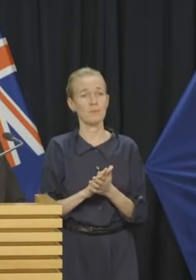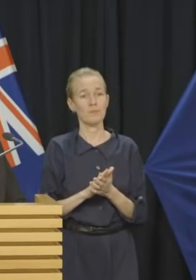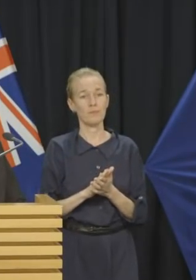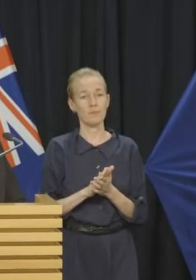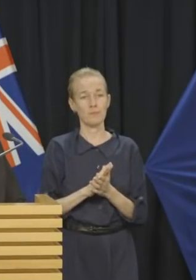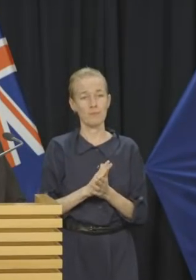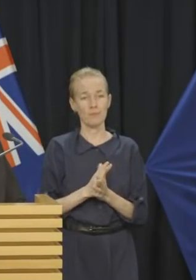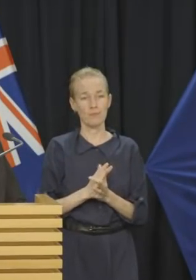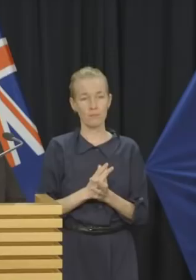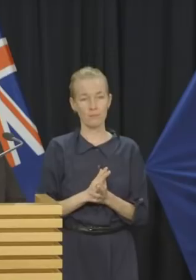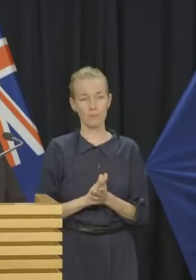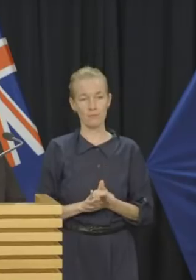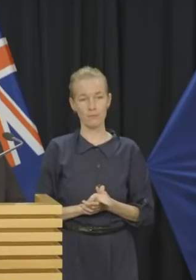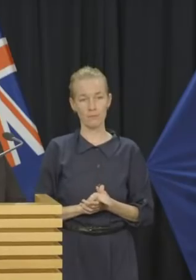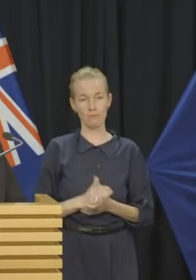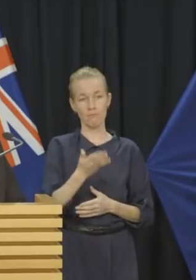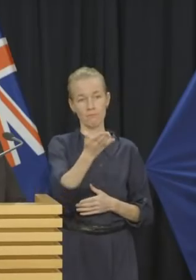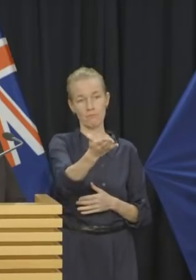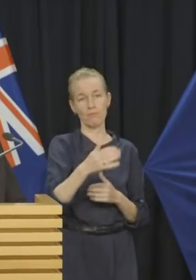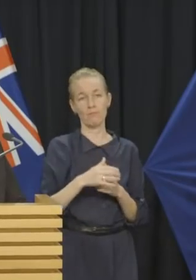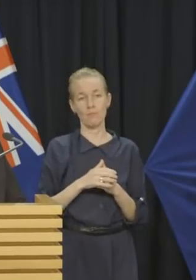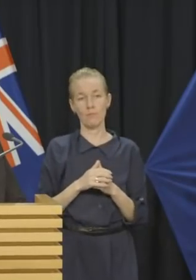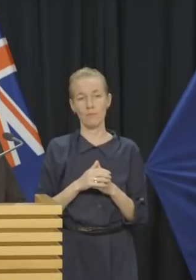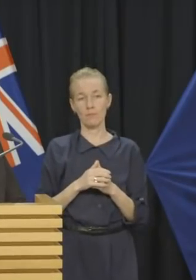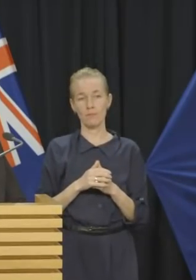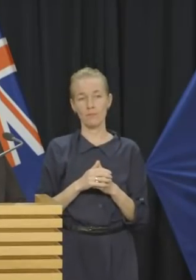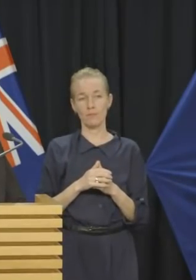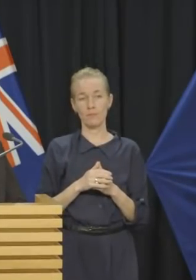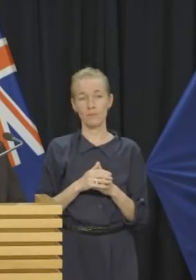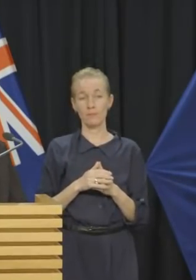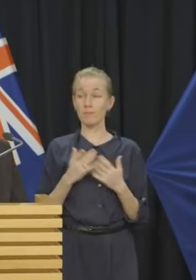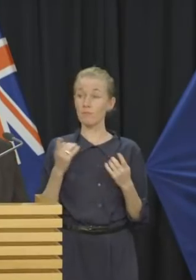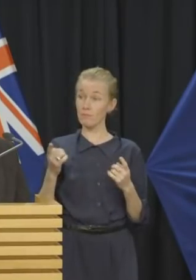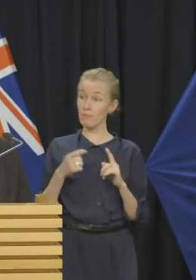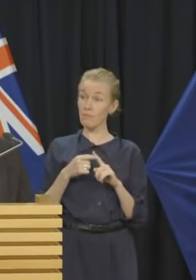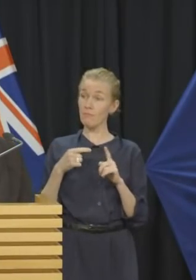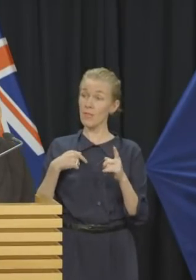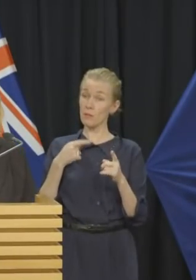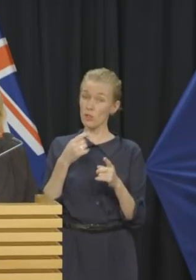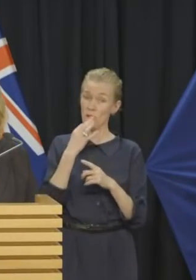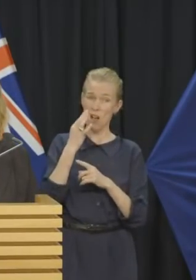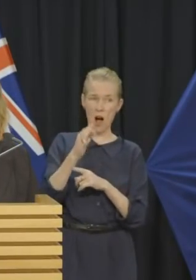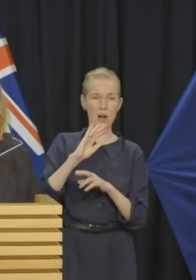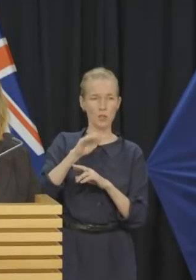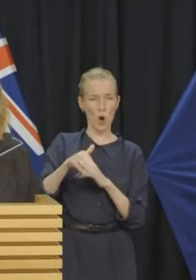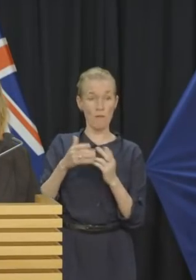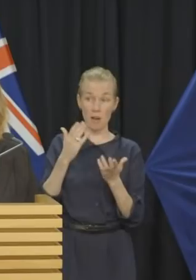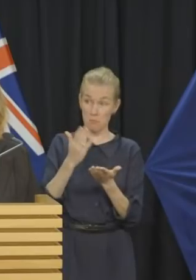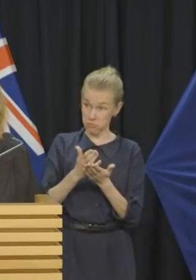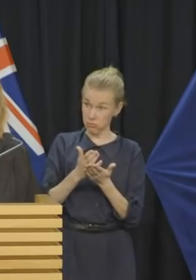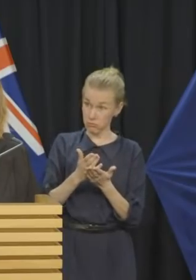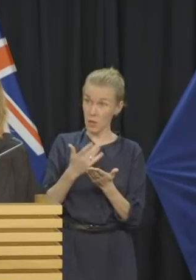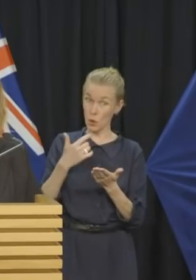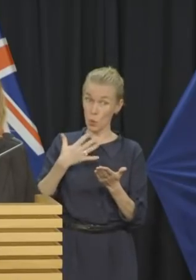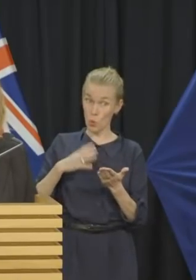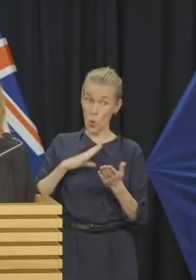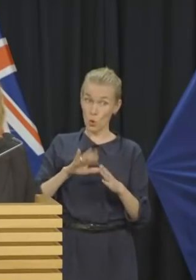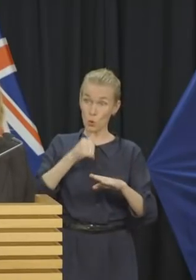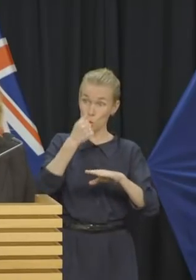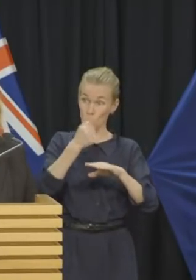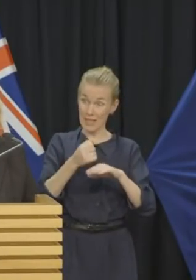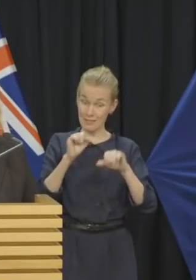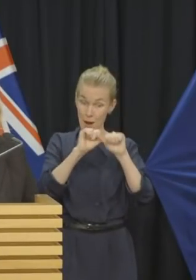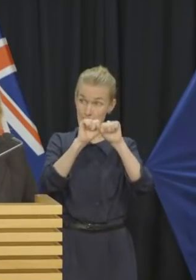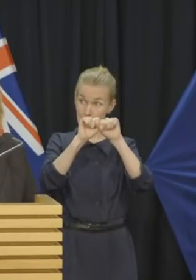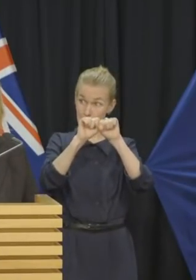place before you realistically start looking at bubbles? In terms of, well, I mean, of course, if you were to have a